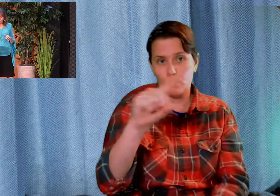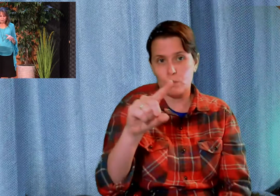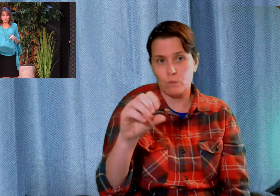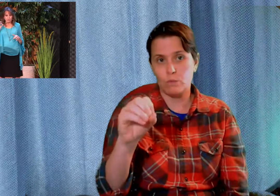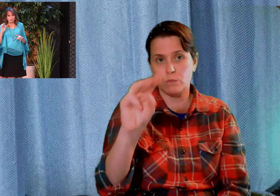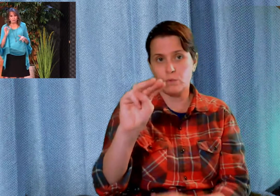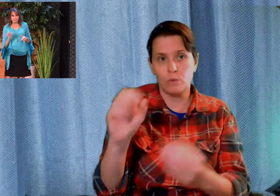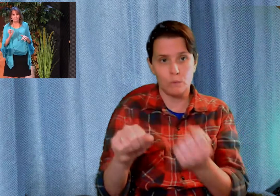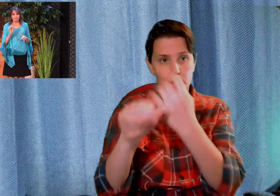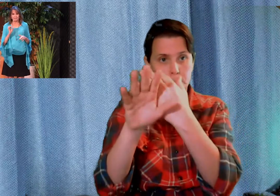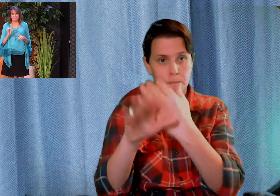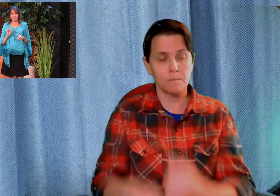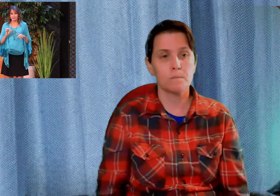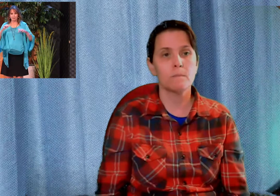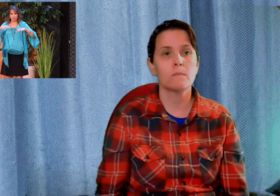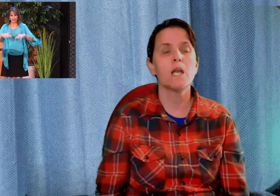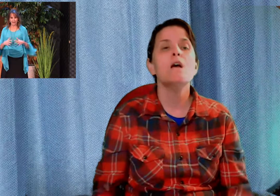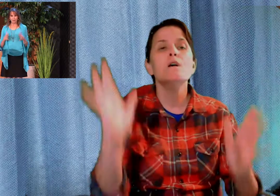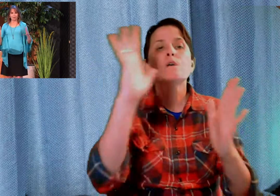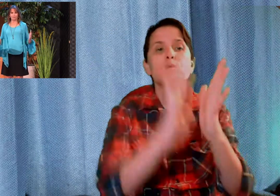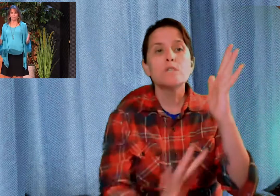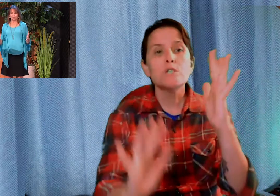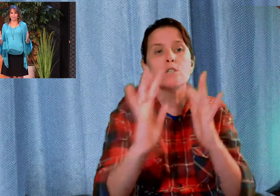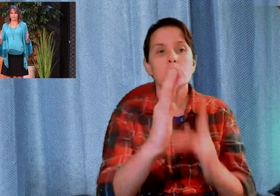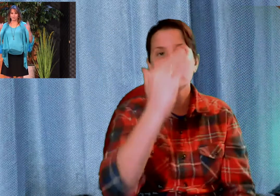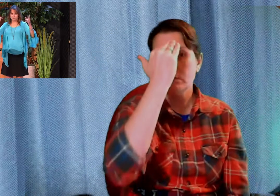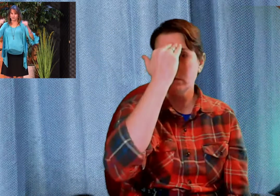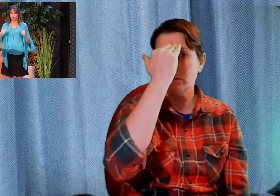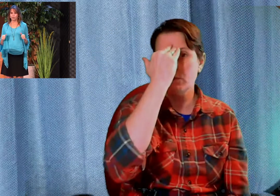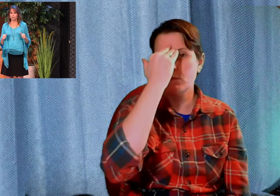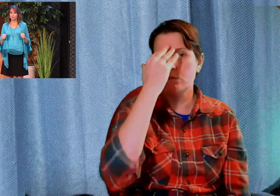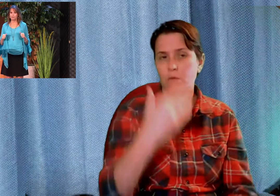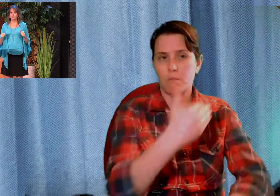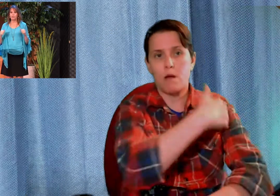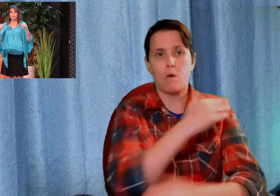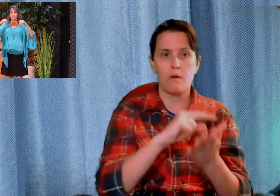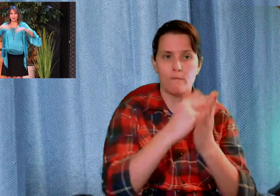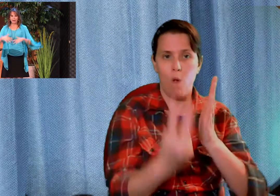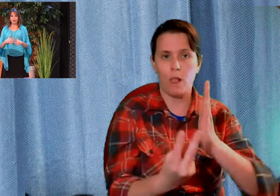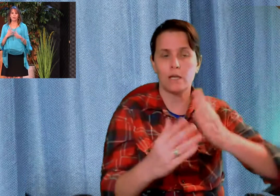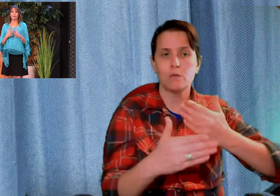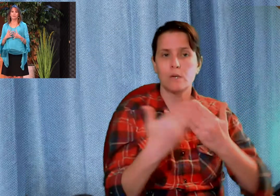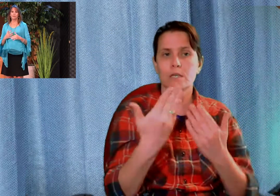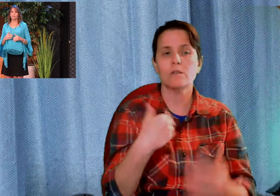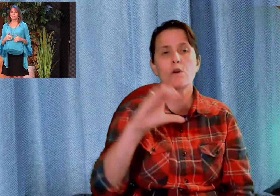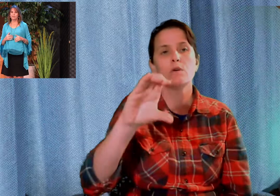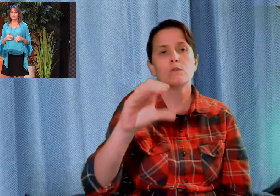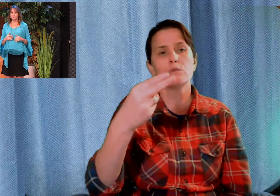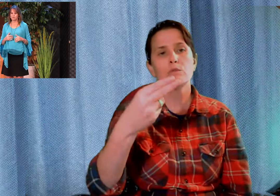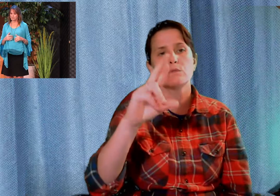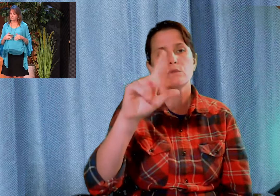So Jesus knew the power of falling into ease. Charles Fillmore knew it too. That power, he called it